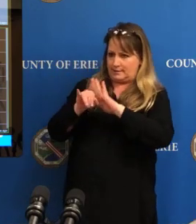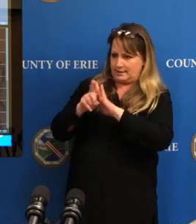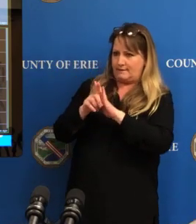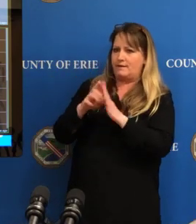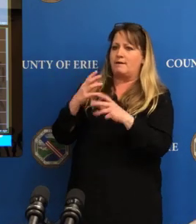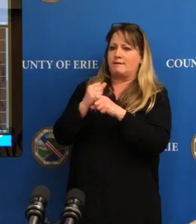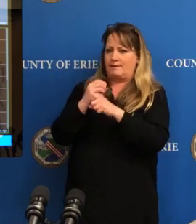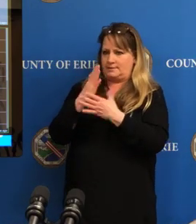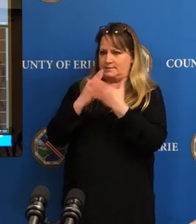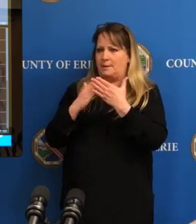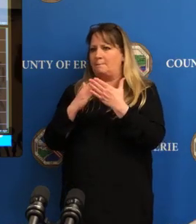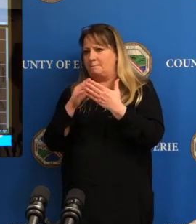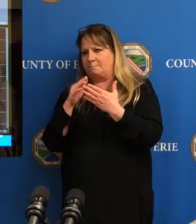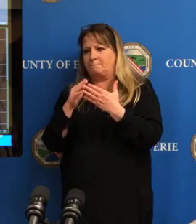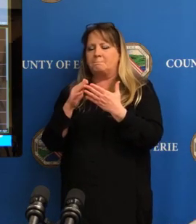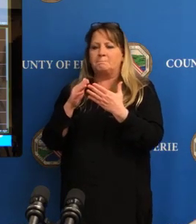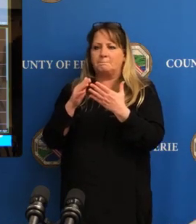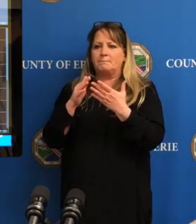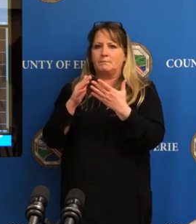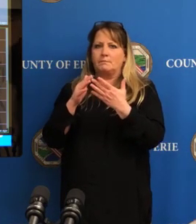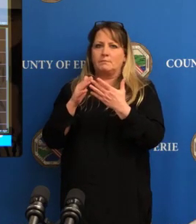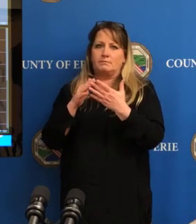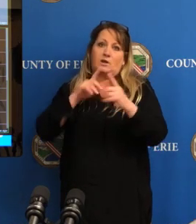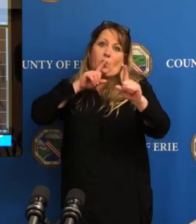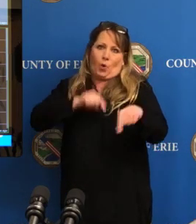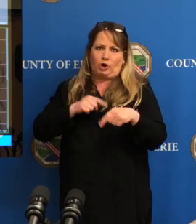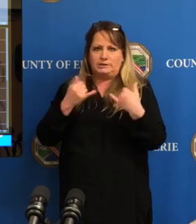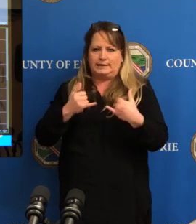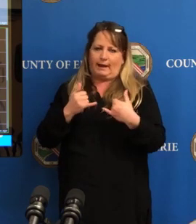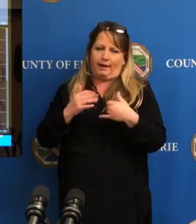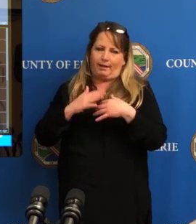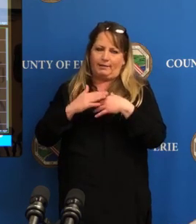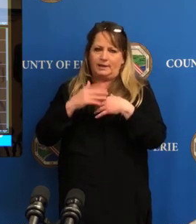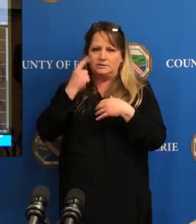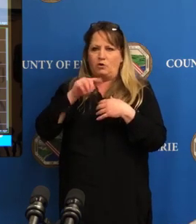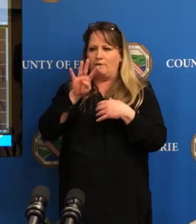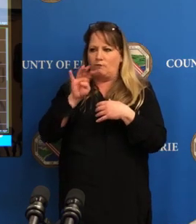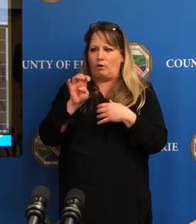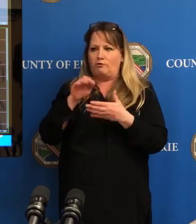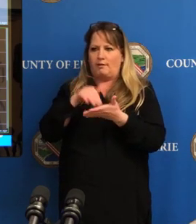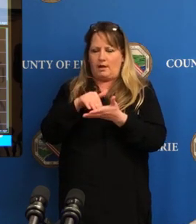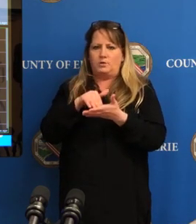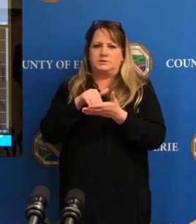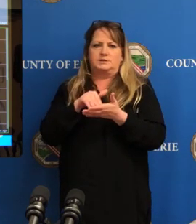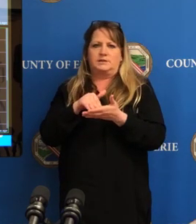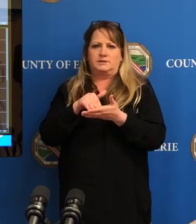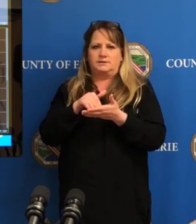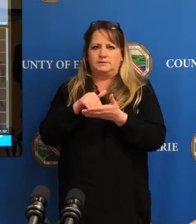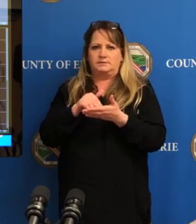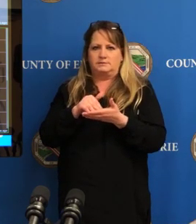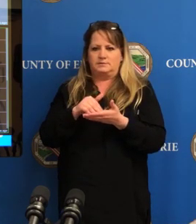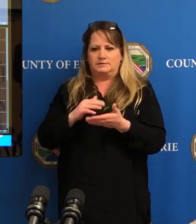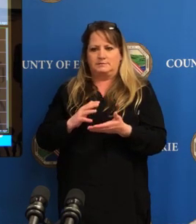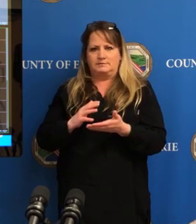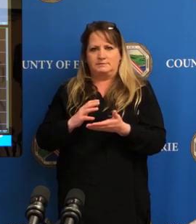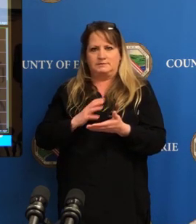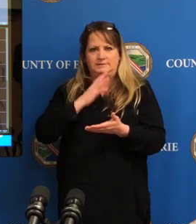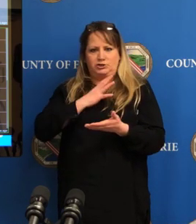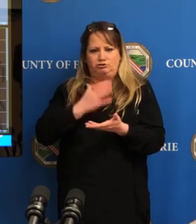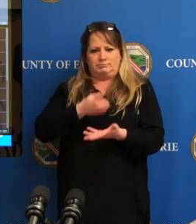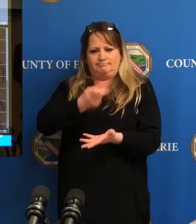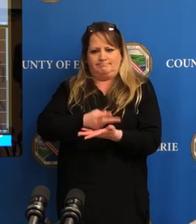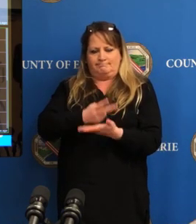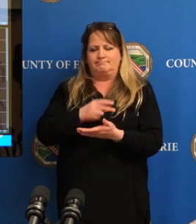acquire, or at least put the order in today for 400,000 officially approved N95